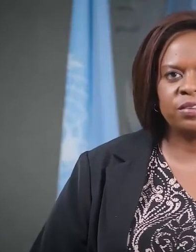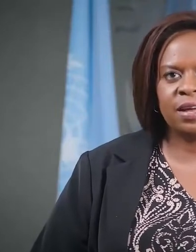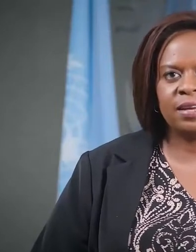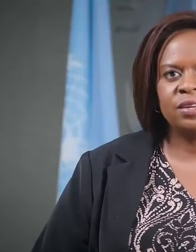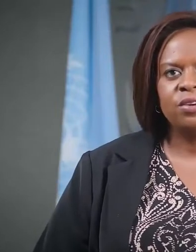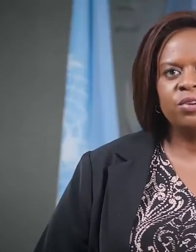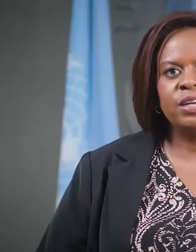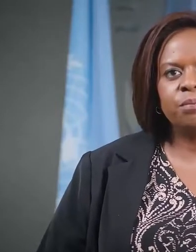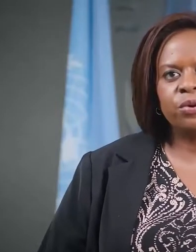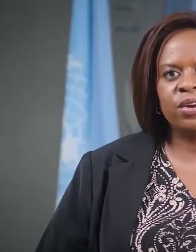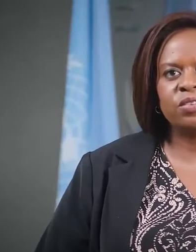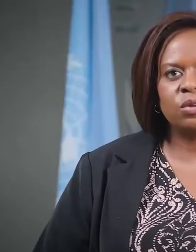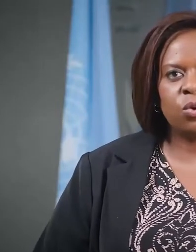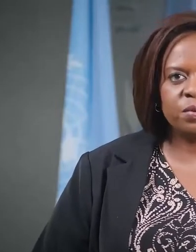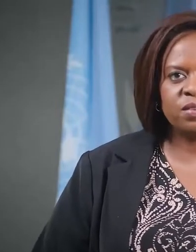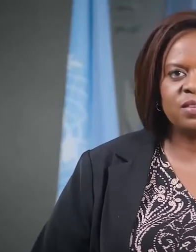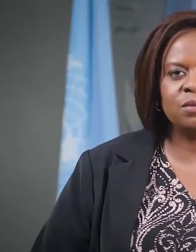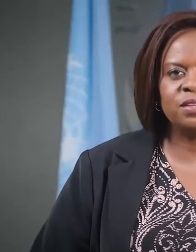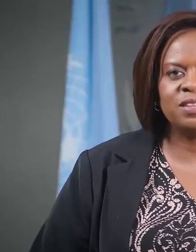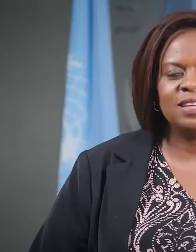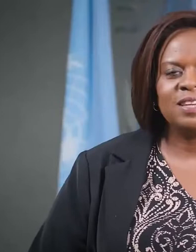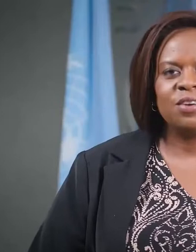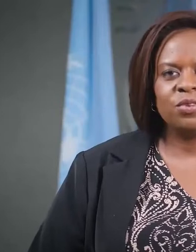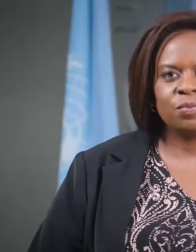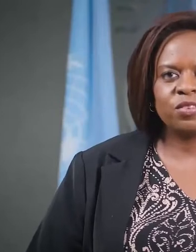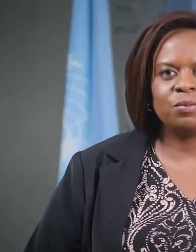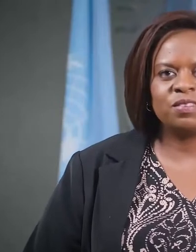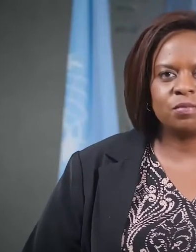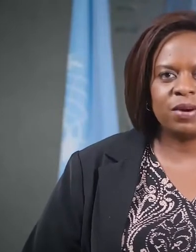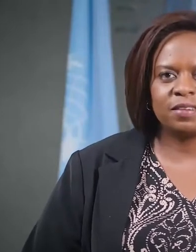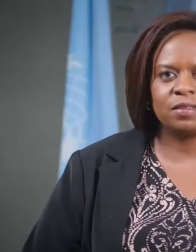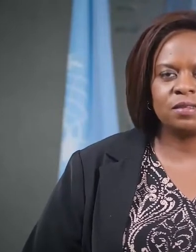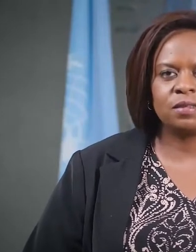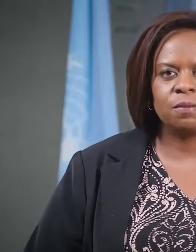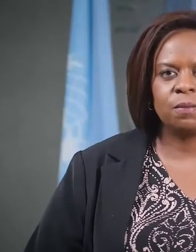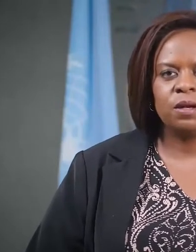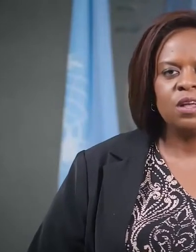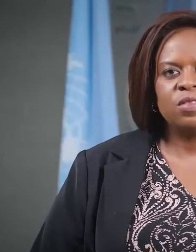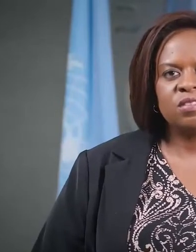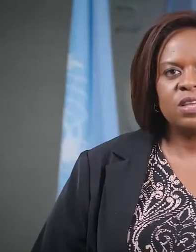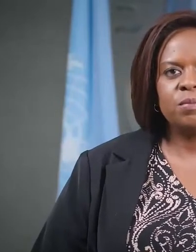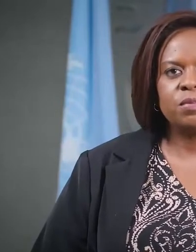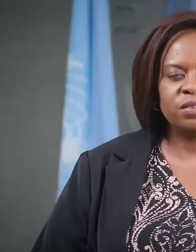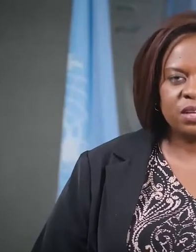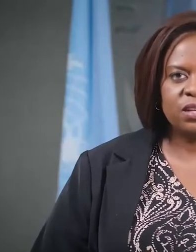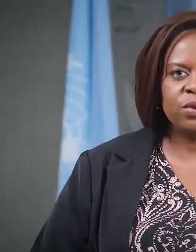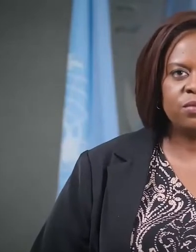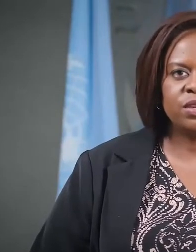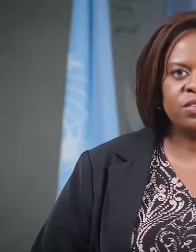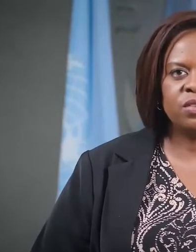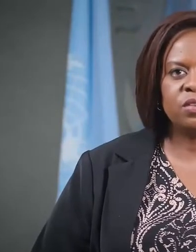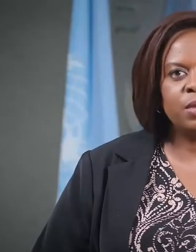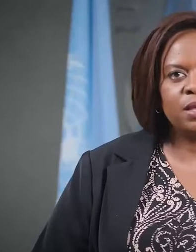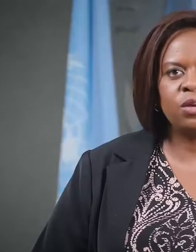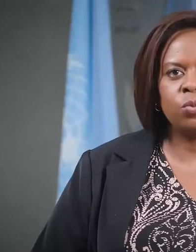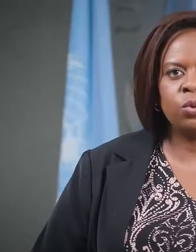SDG progress line, revealing progress on corporate sustainability and responsible business practices. This theme is particularly